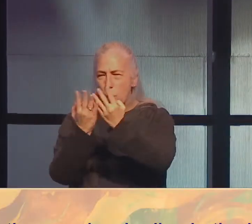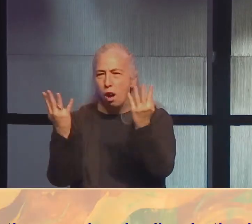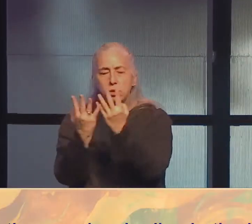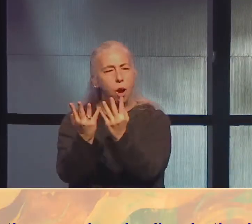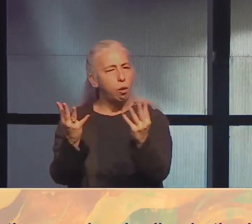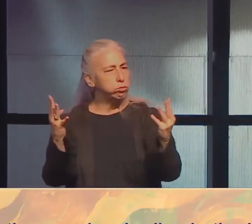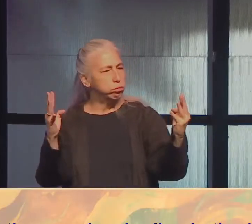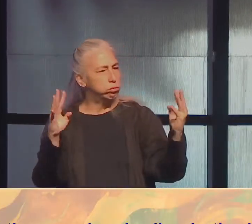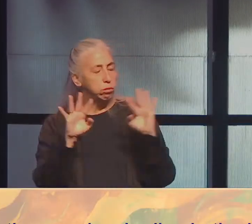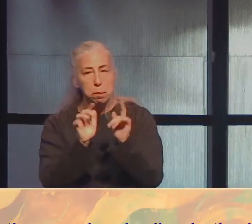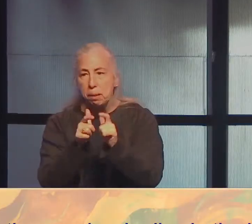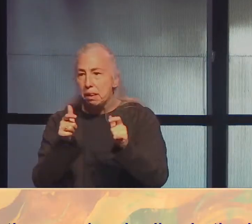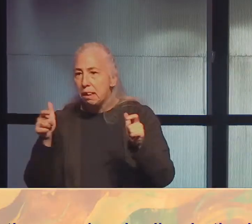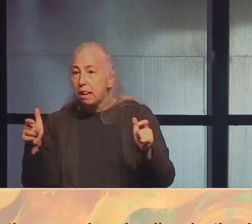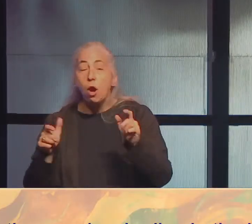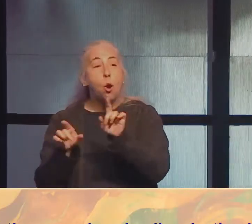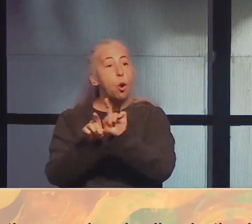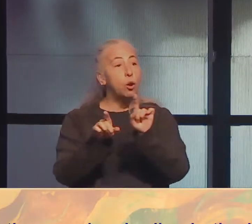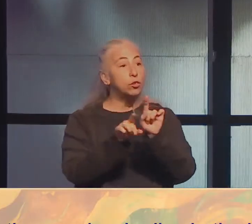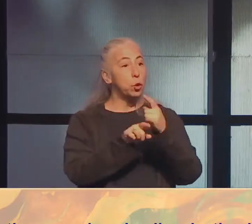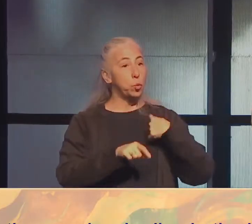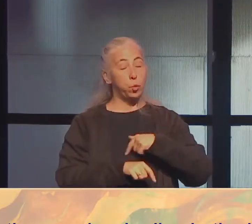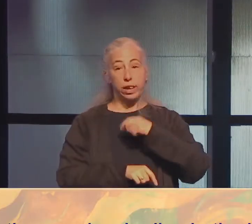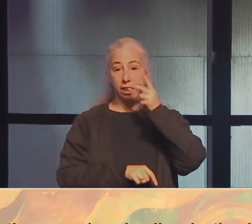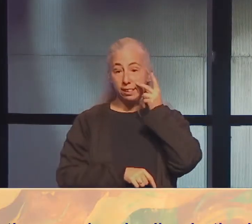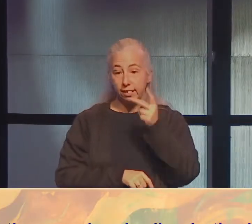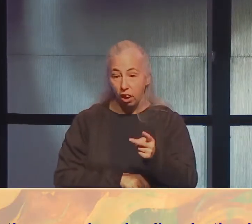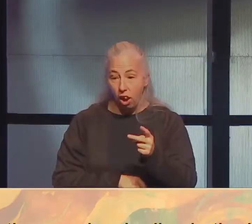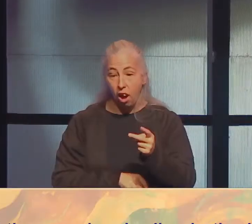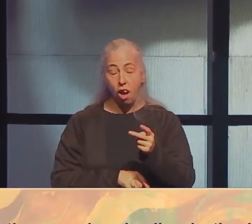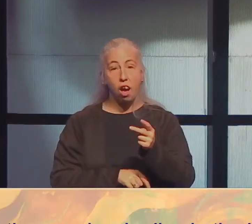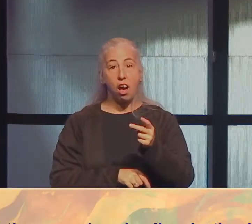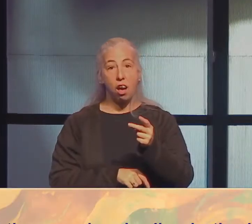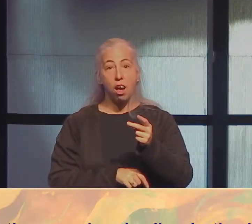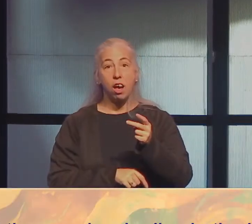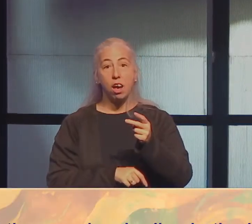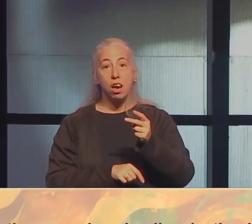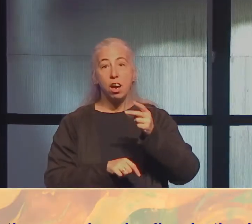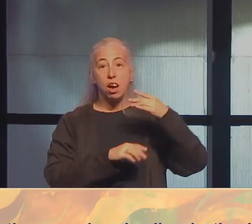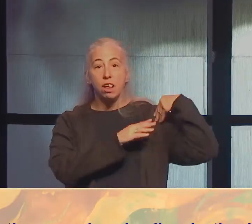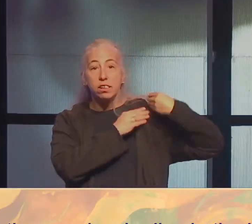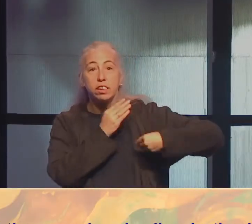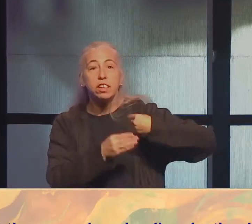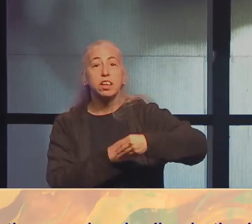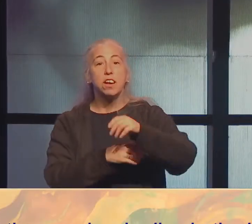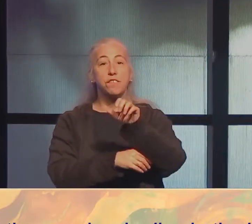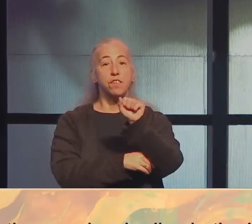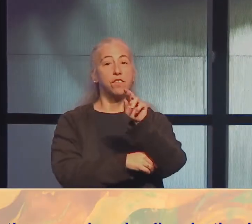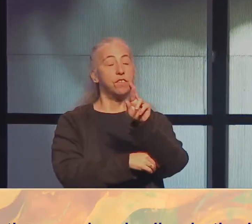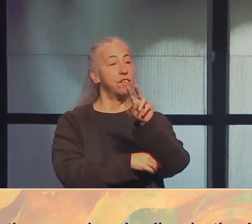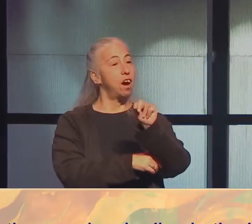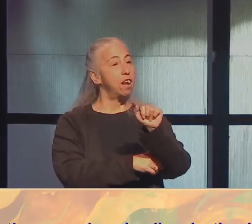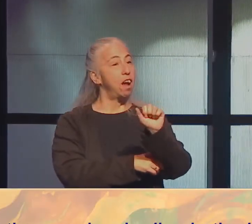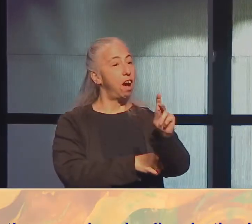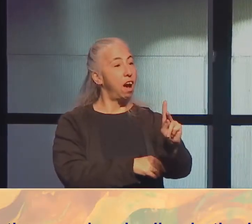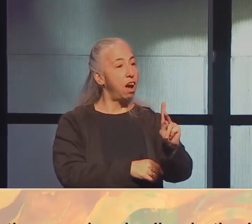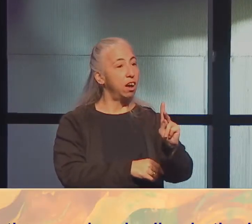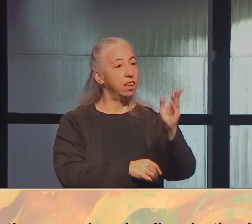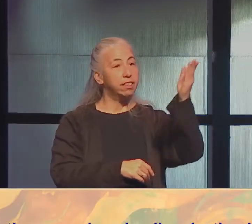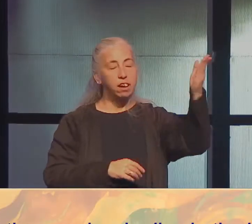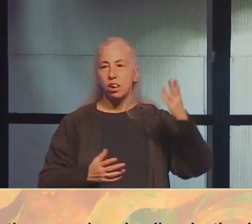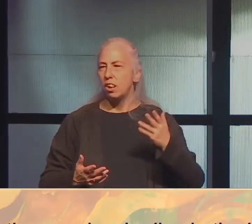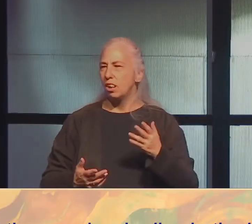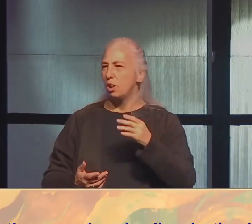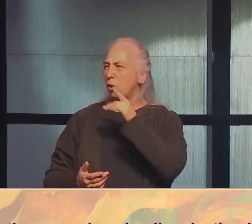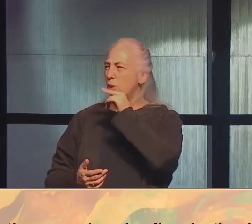large. And besides, we saw the descendants of Enoch there. That's scary stuff. You all have no idea who